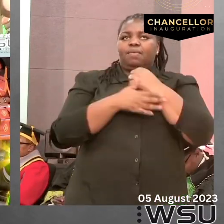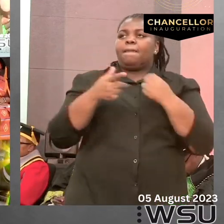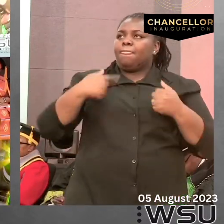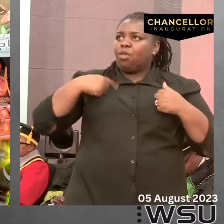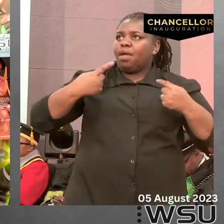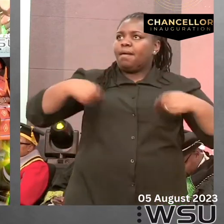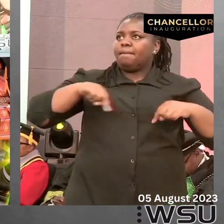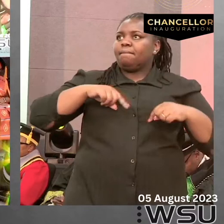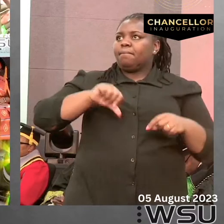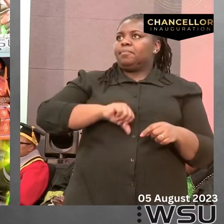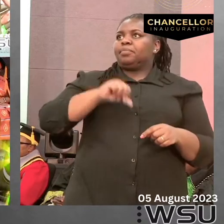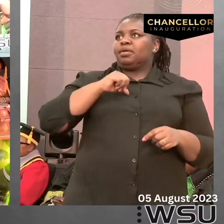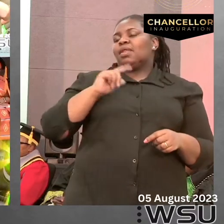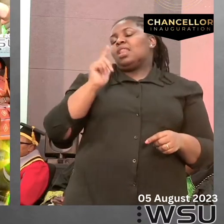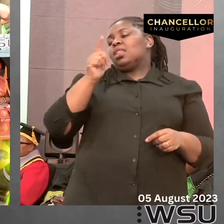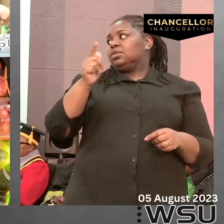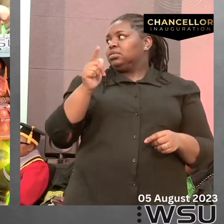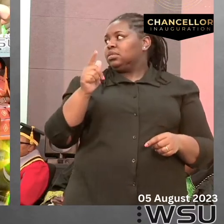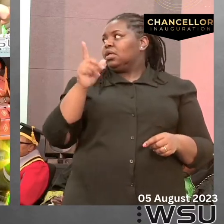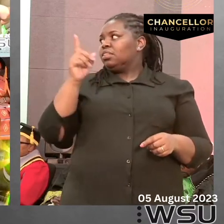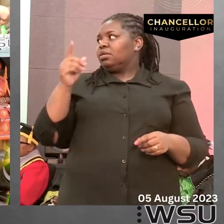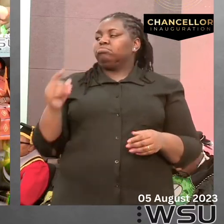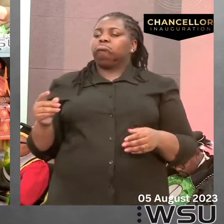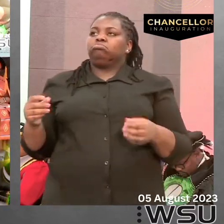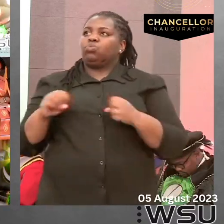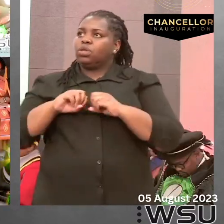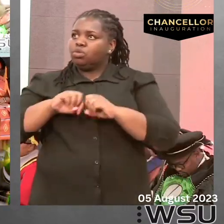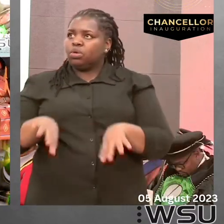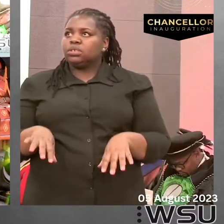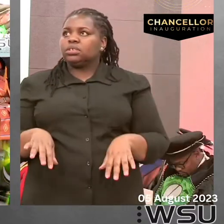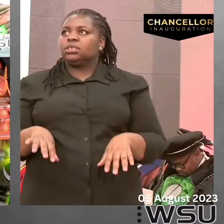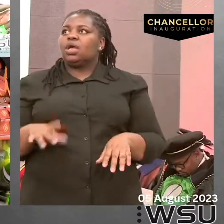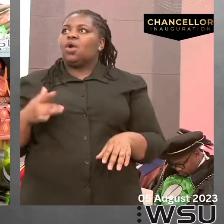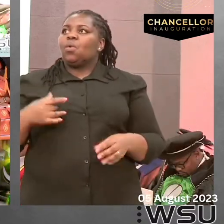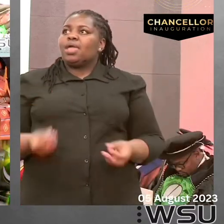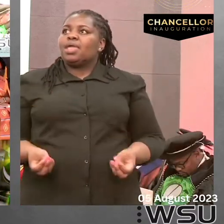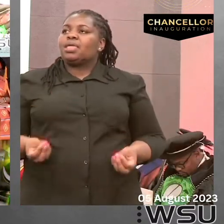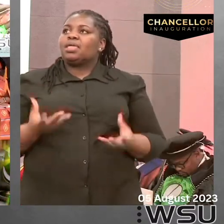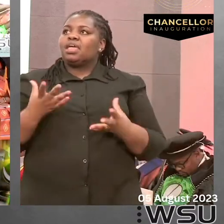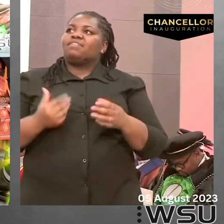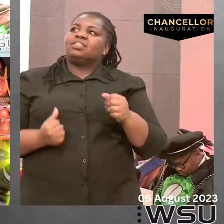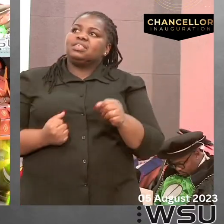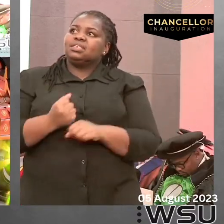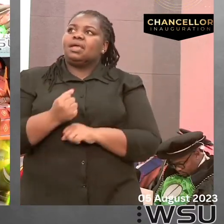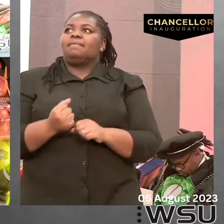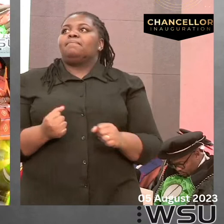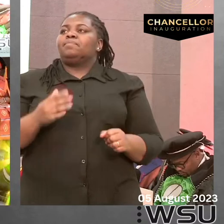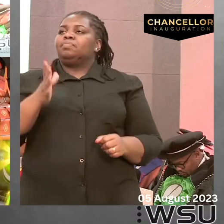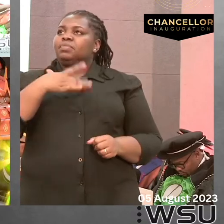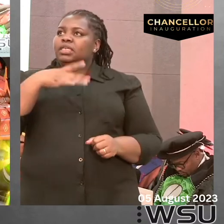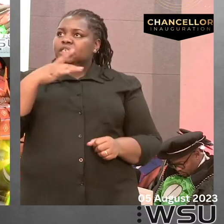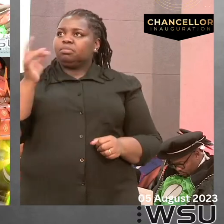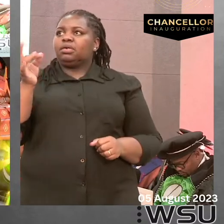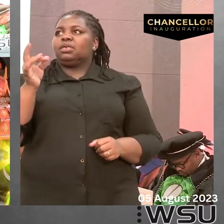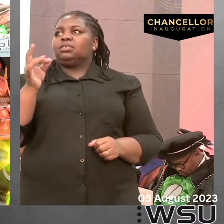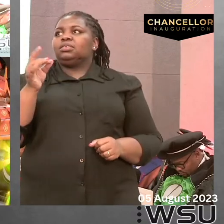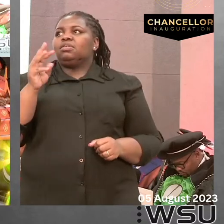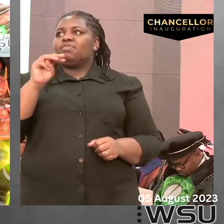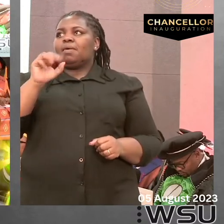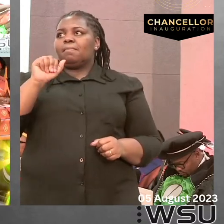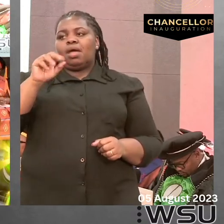of that. Fortunately, later on, that was lost. We gave the same equal, same spirit of